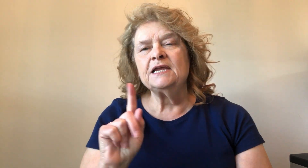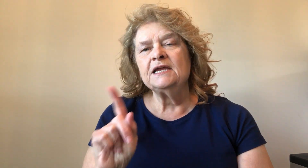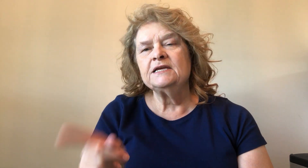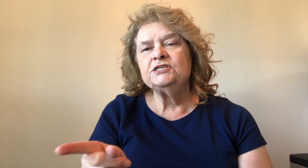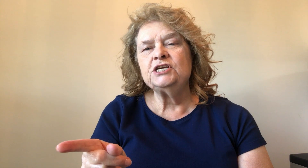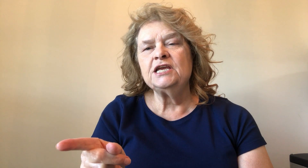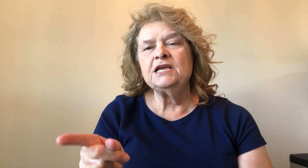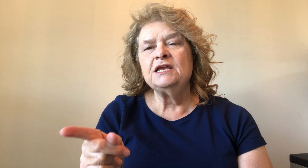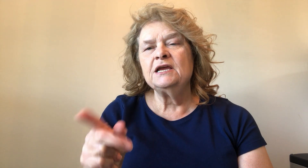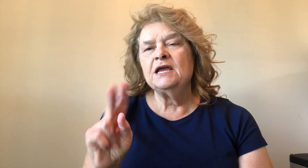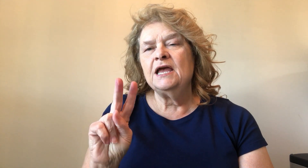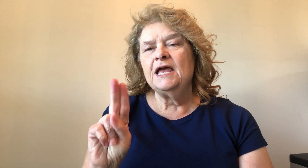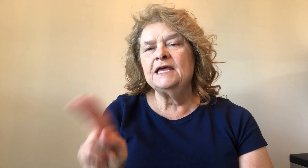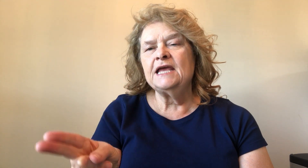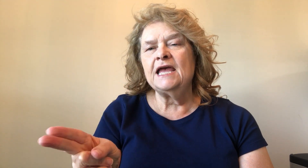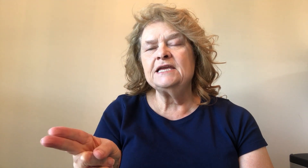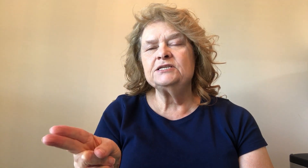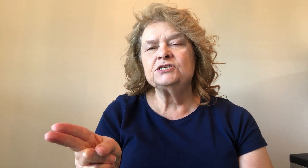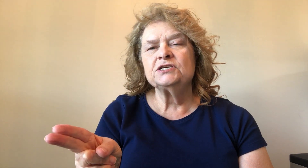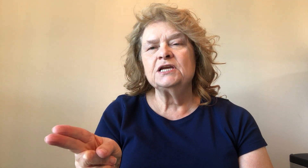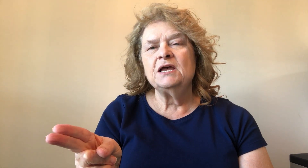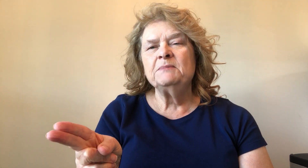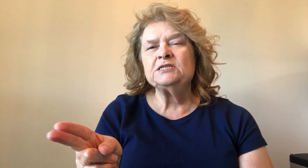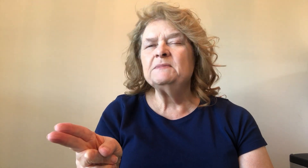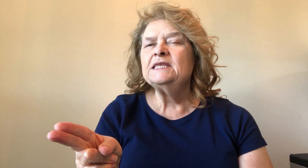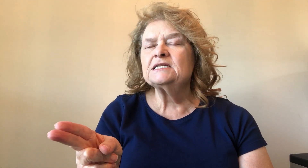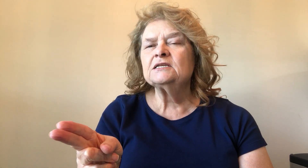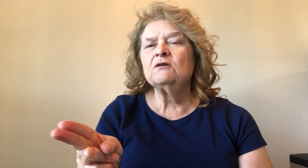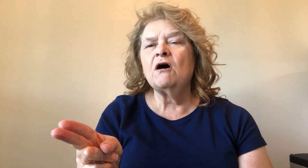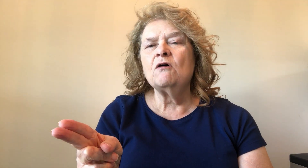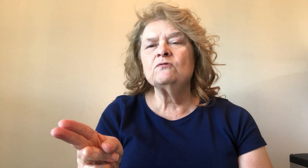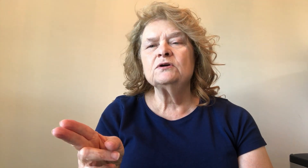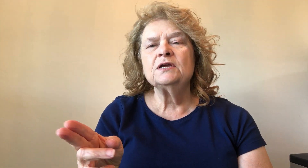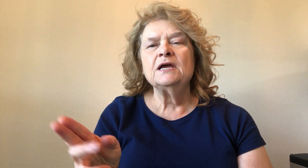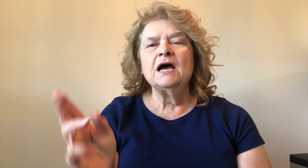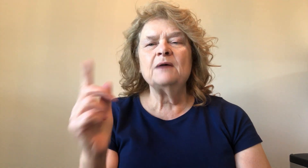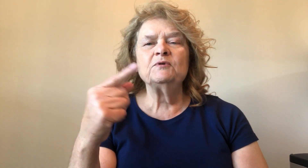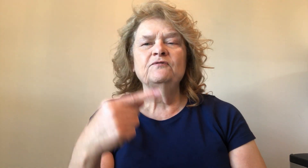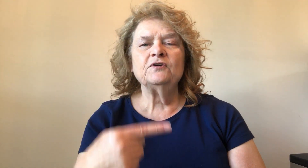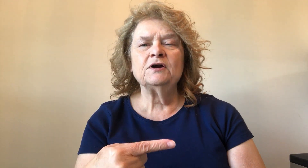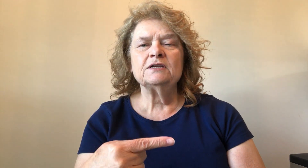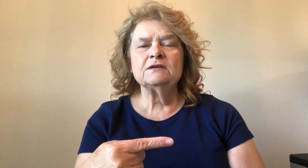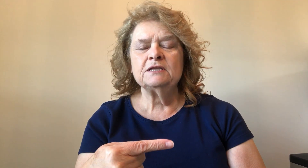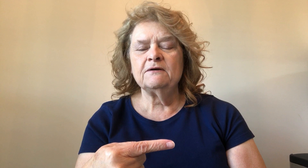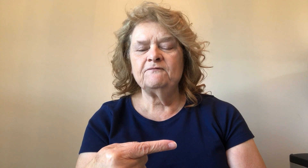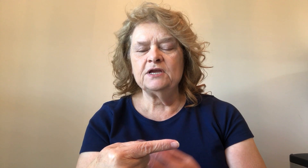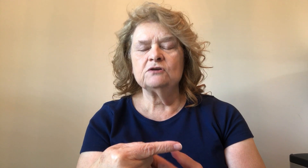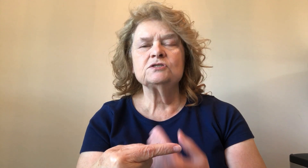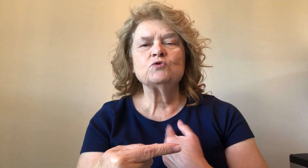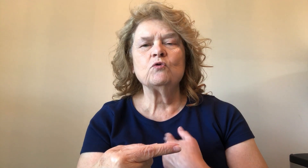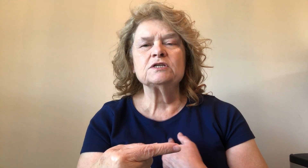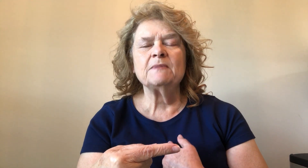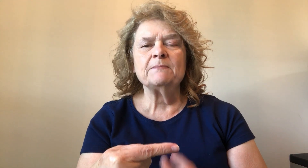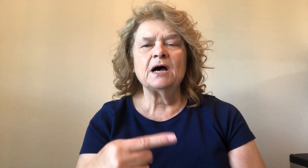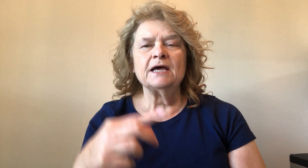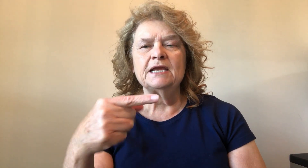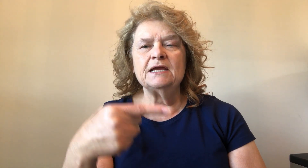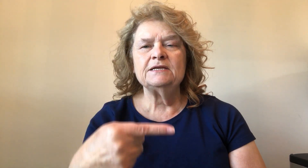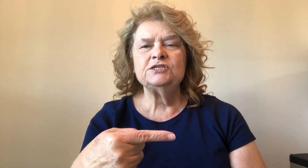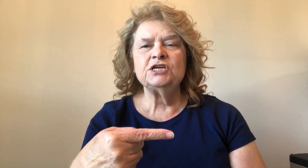signing G and H, but to me that's a little awkward. I prefer the fingers towards my body.